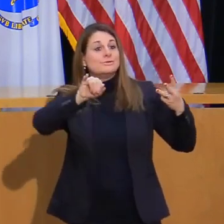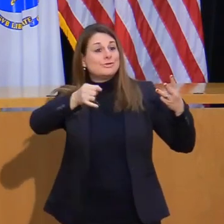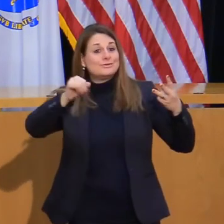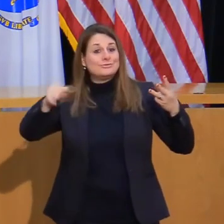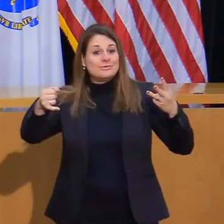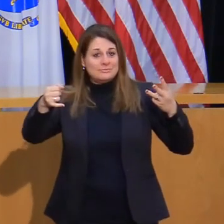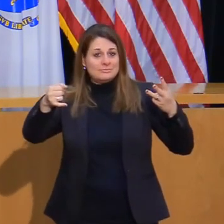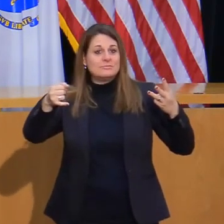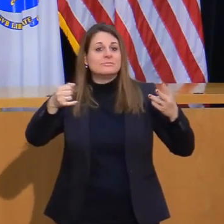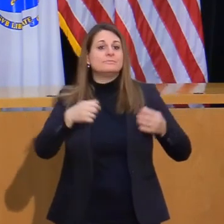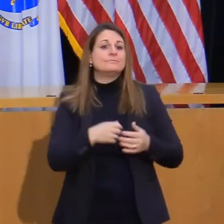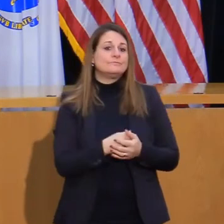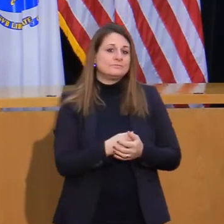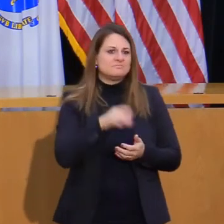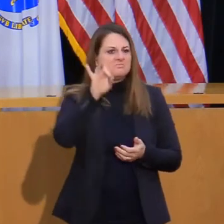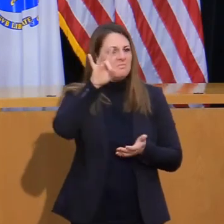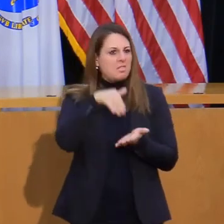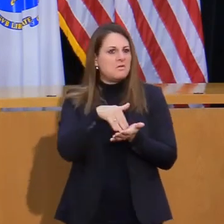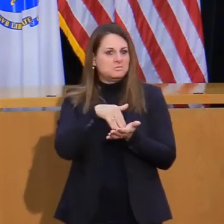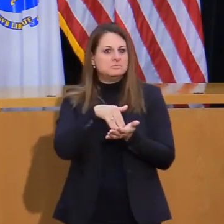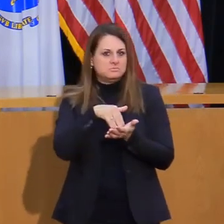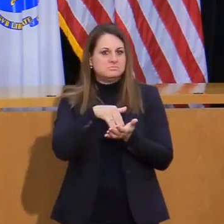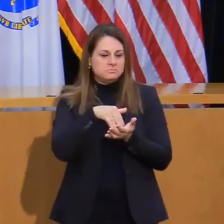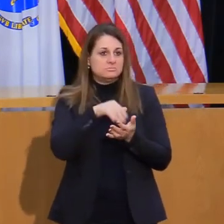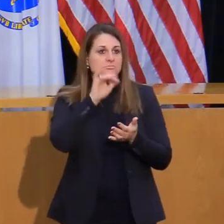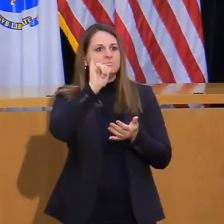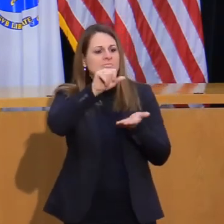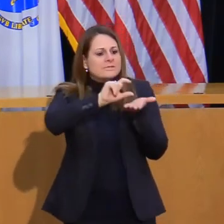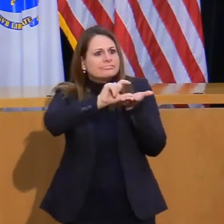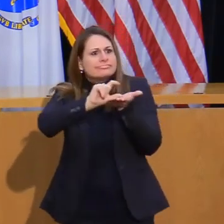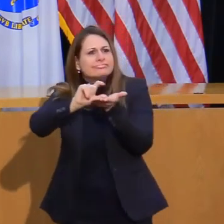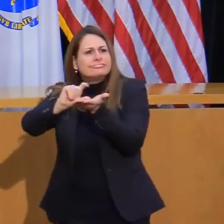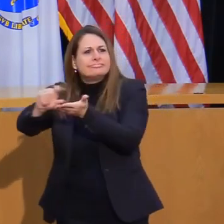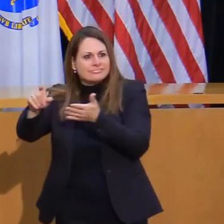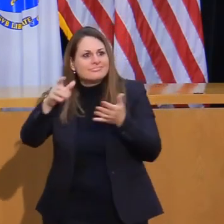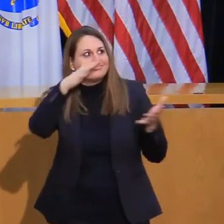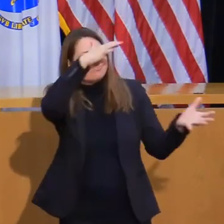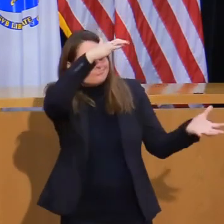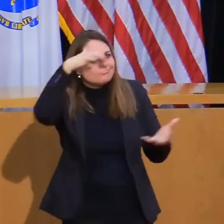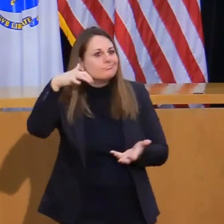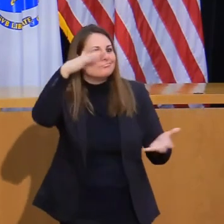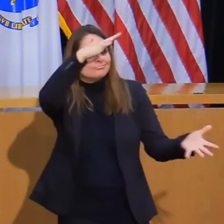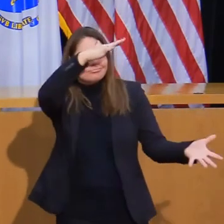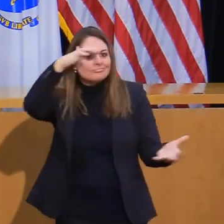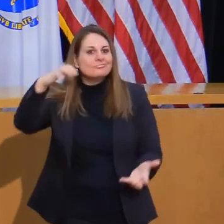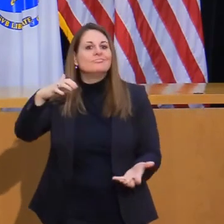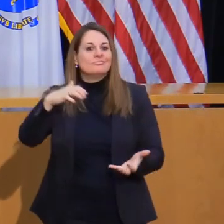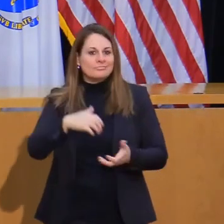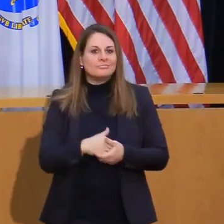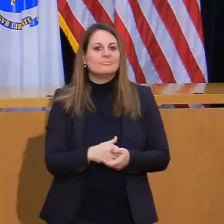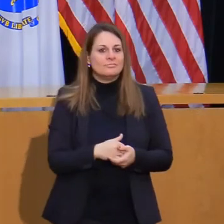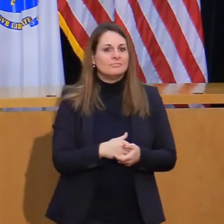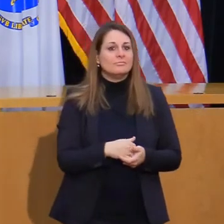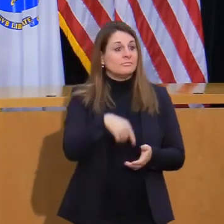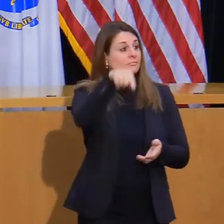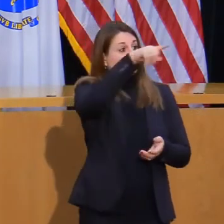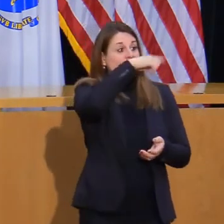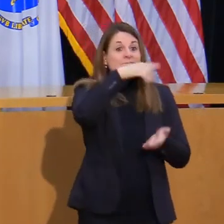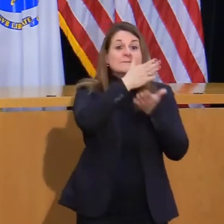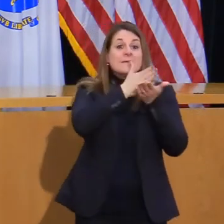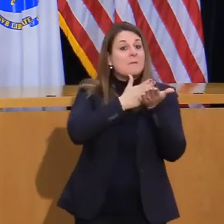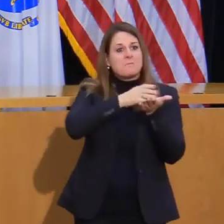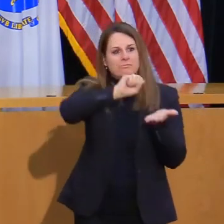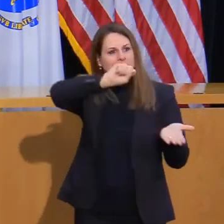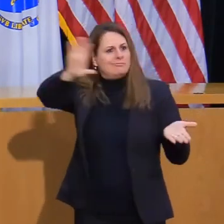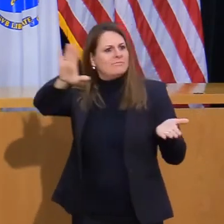J&J. That's in addition to the roughly 140,000 doses the federal government has allocated directly to community